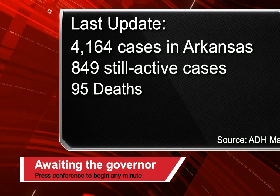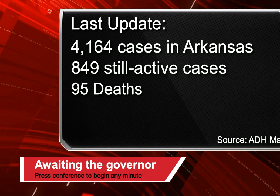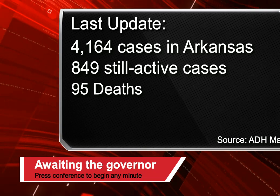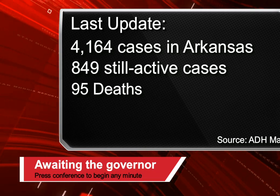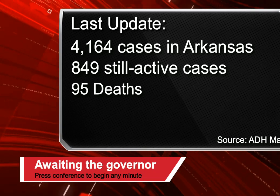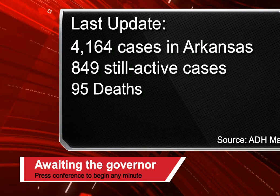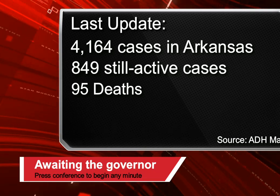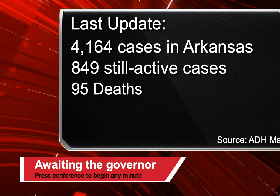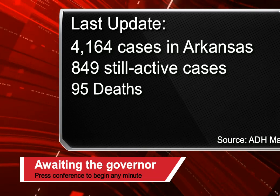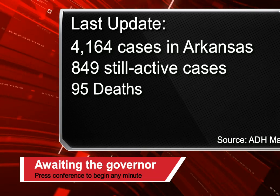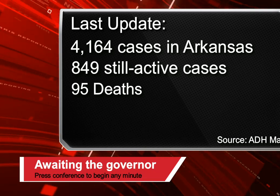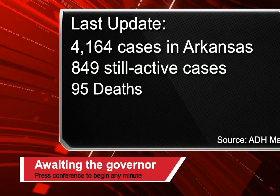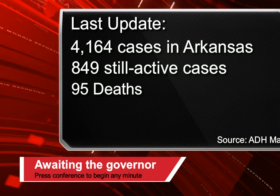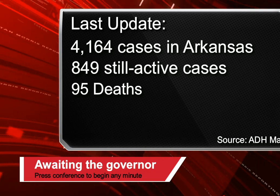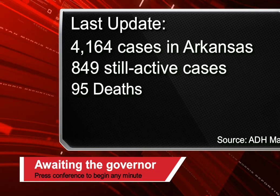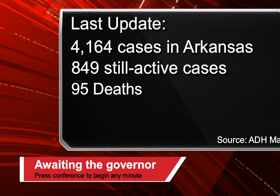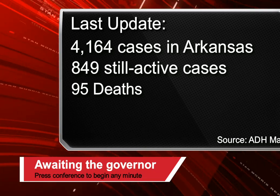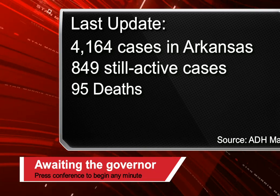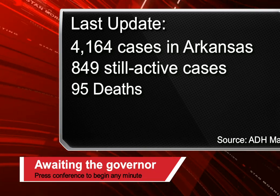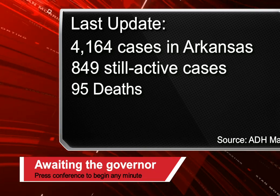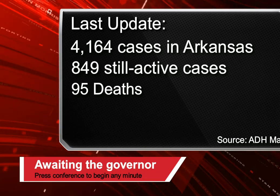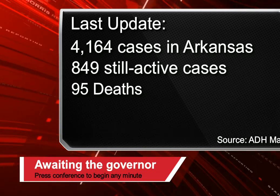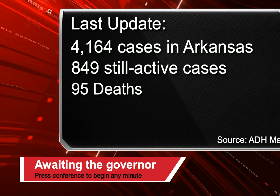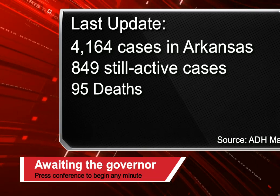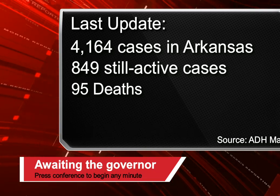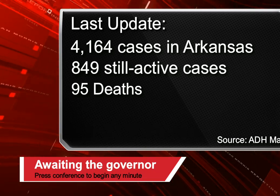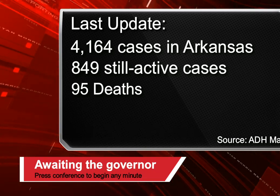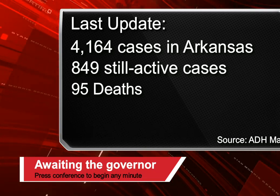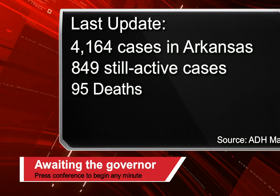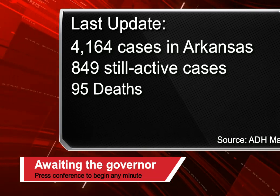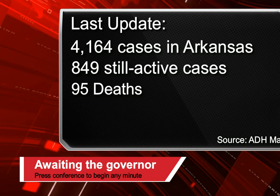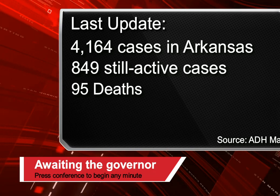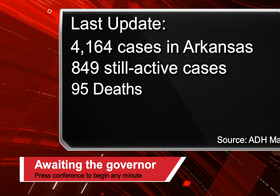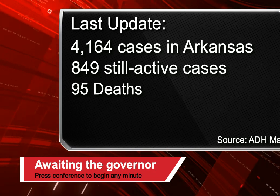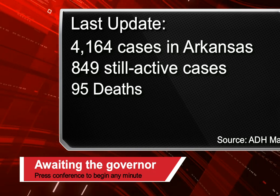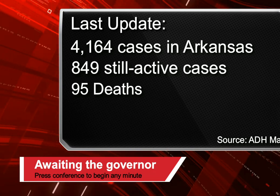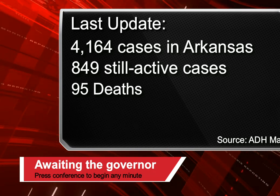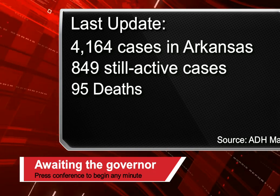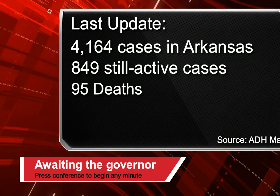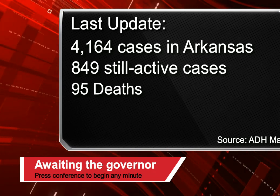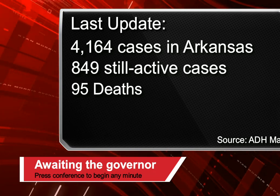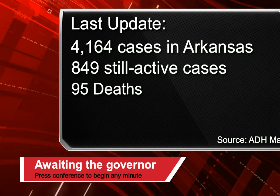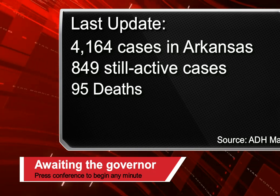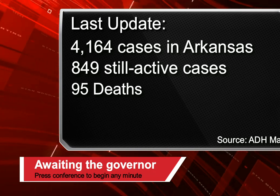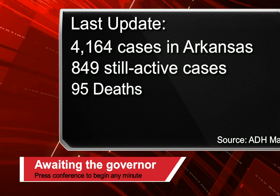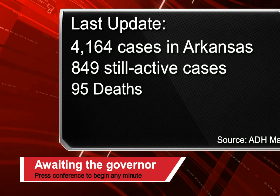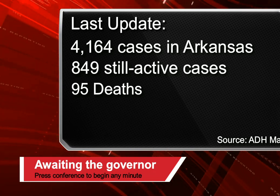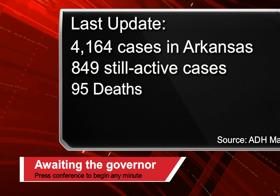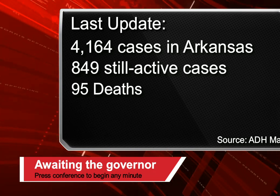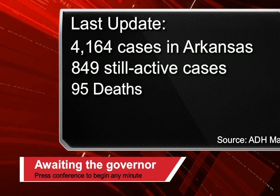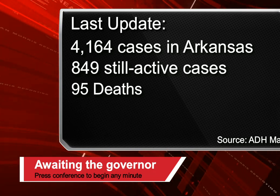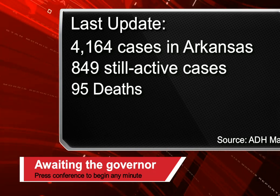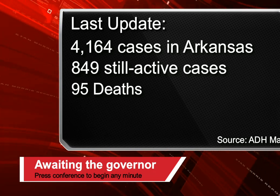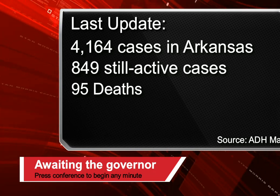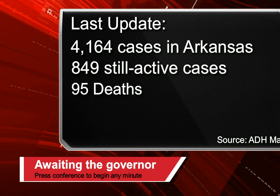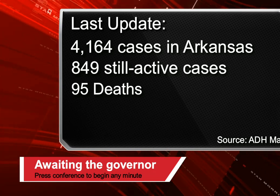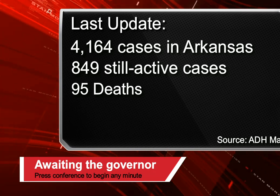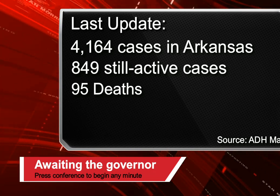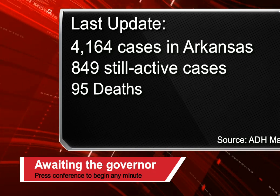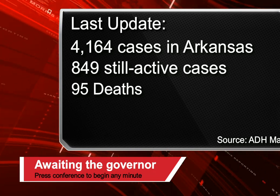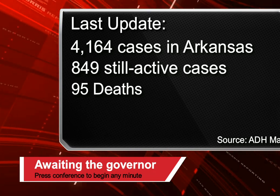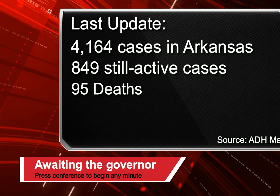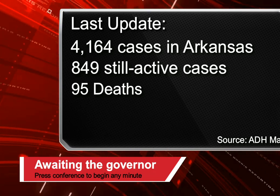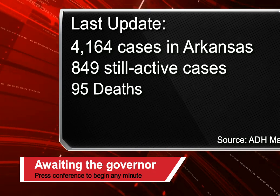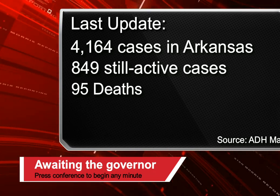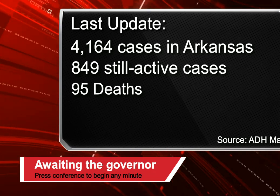are still active. That number's gone up and down over the past several days, the 849 number. So we're sort of wondering today, is it going to go